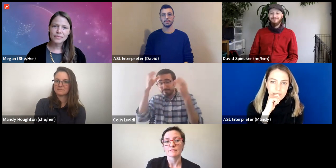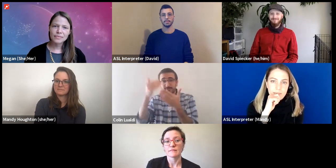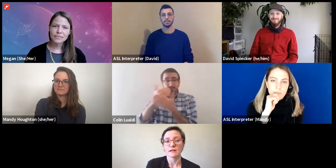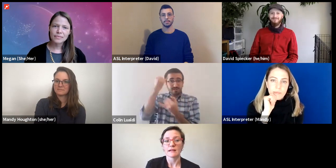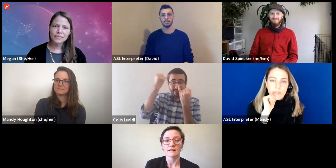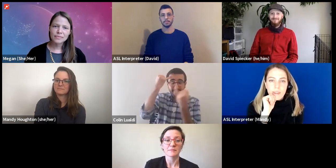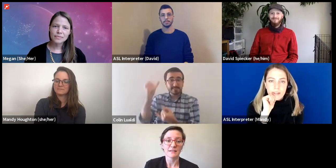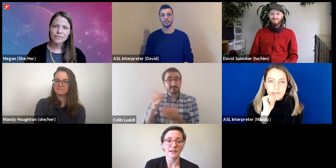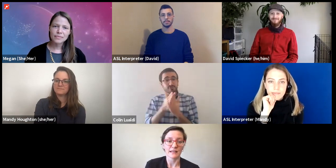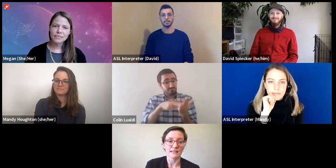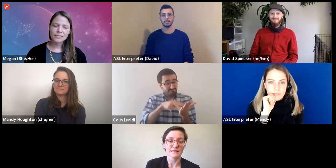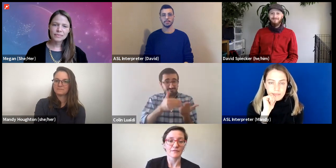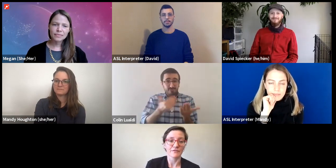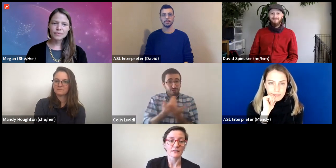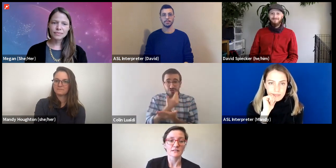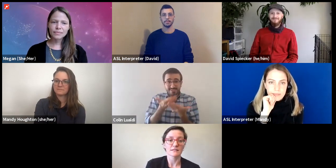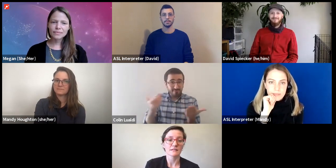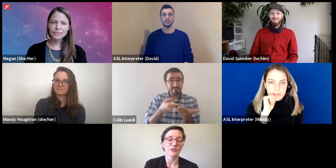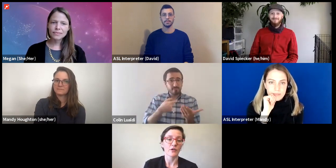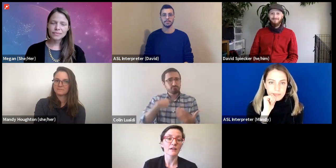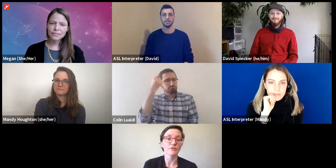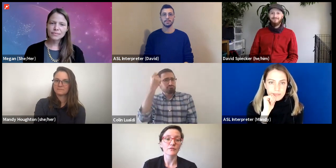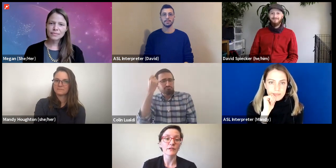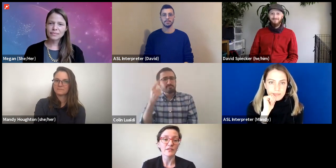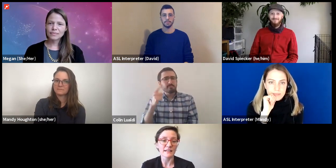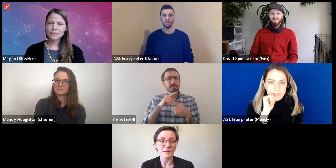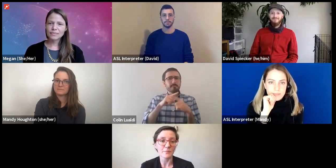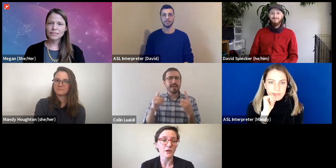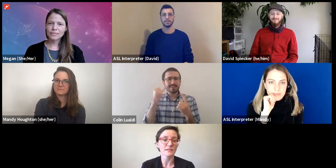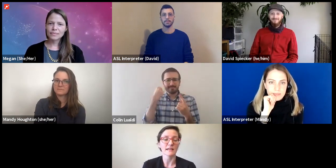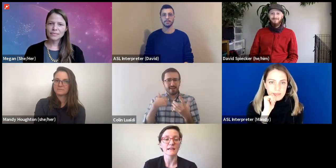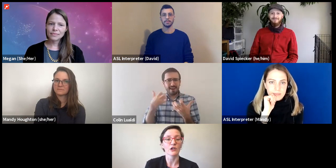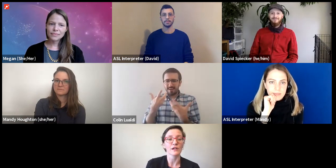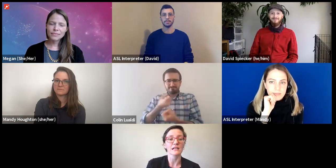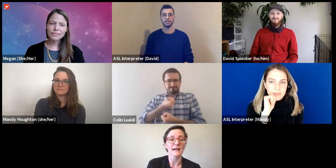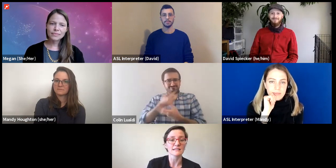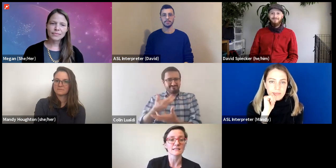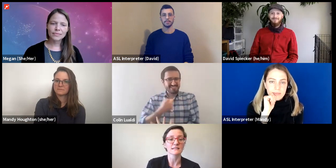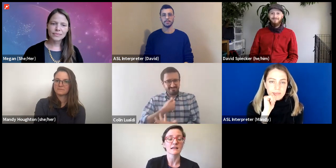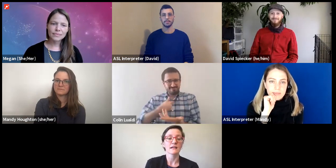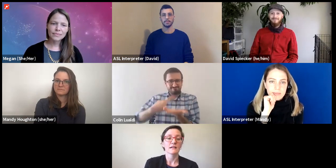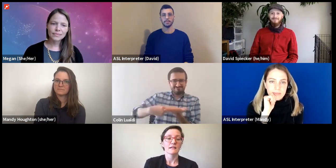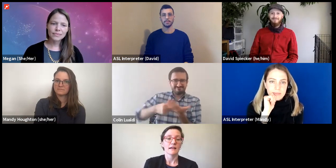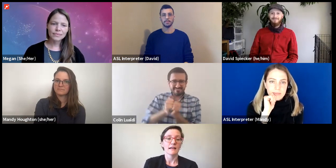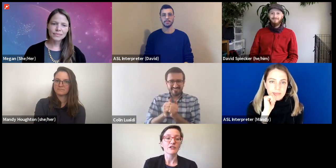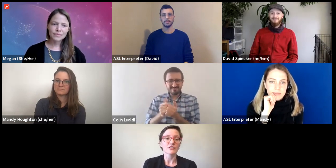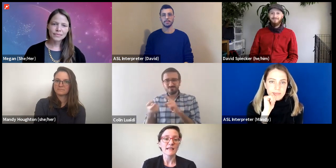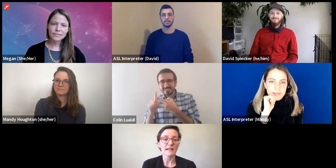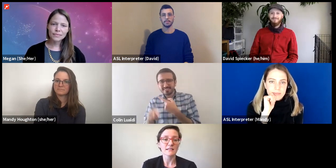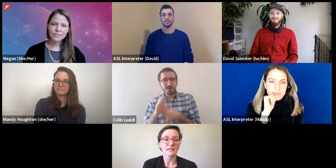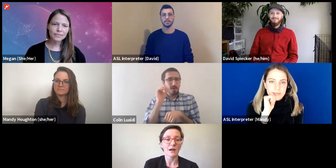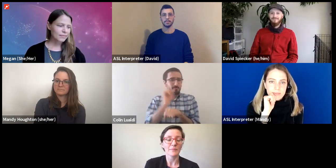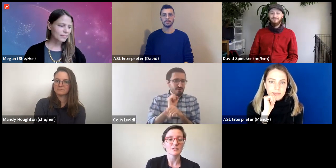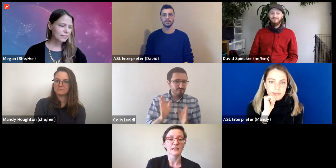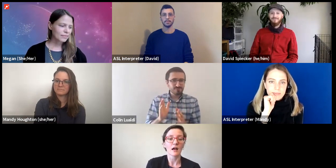are, specifically in the STEM fields. I can read things in books, I can go to classes and